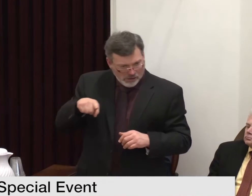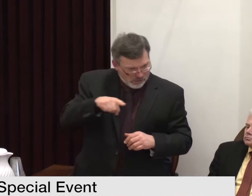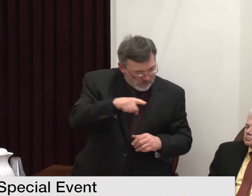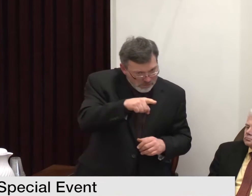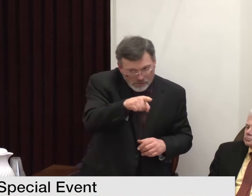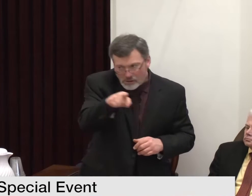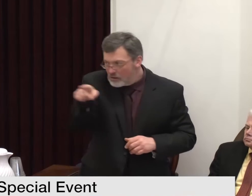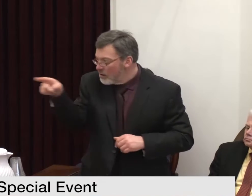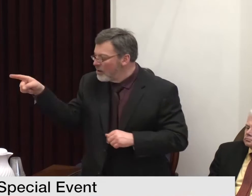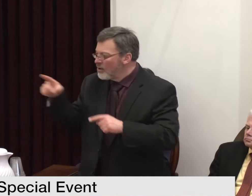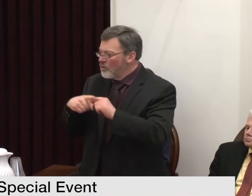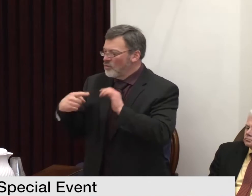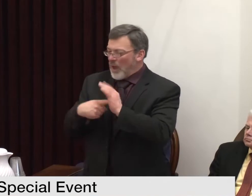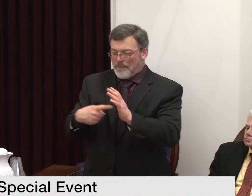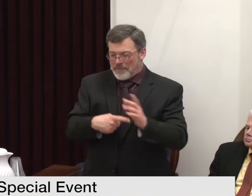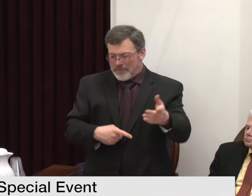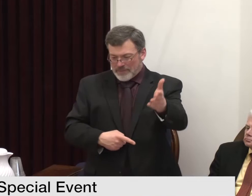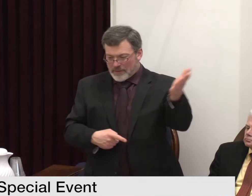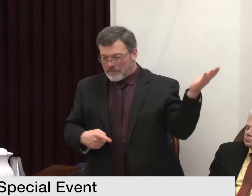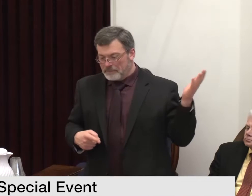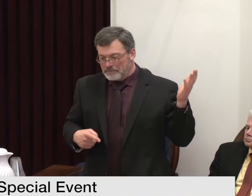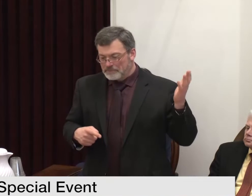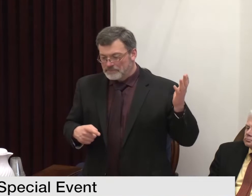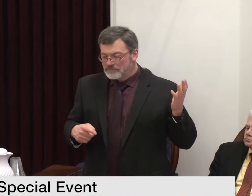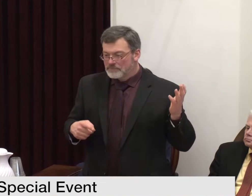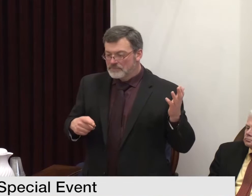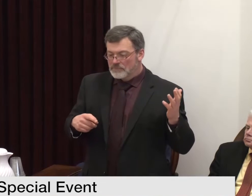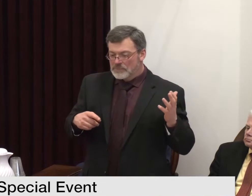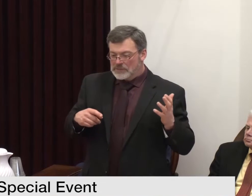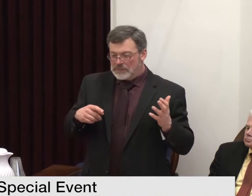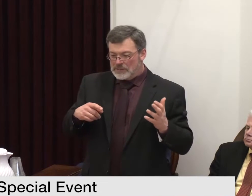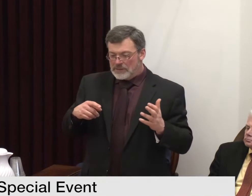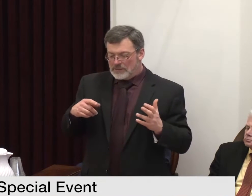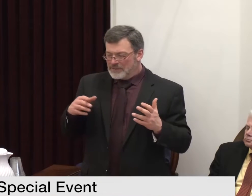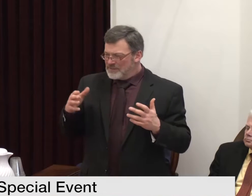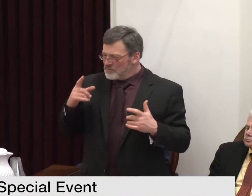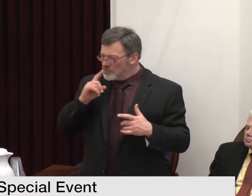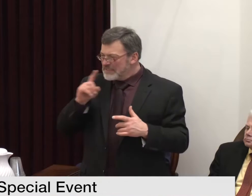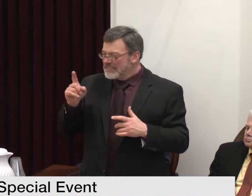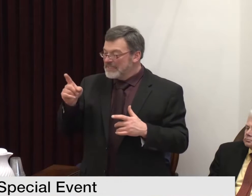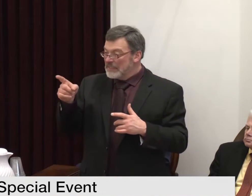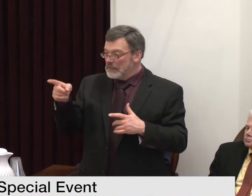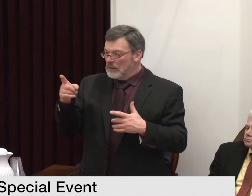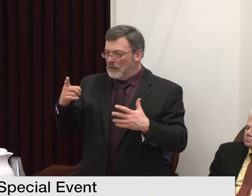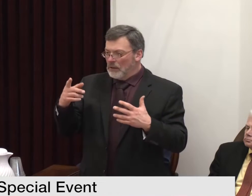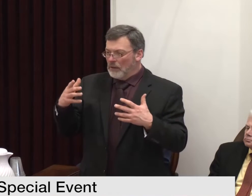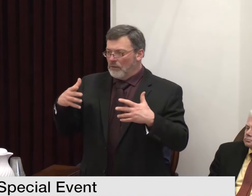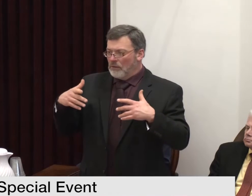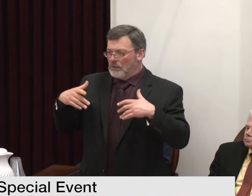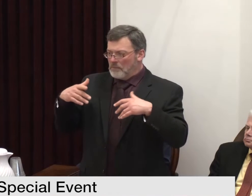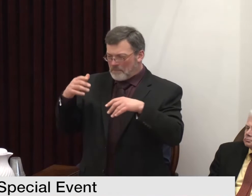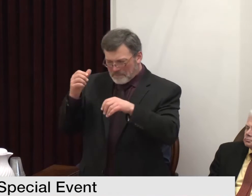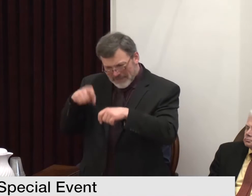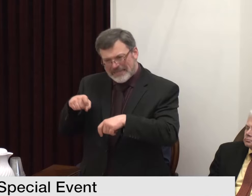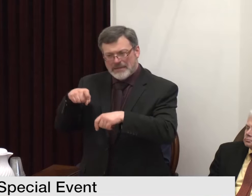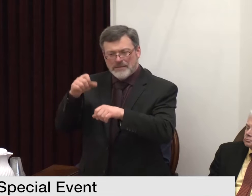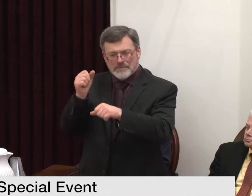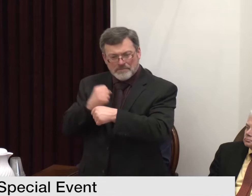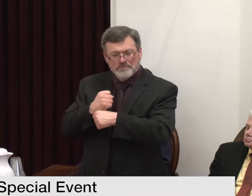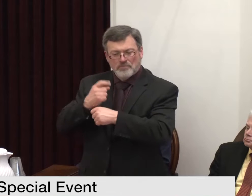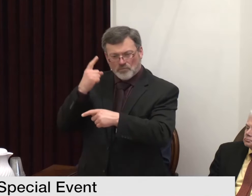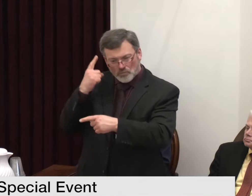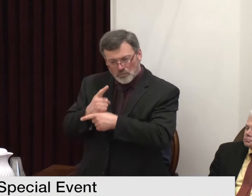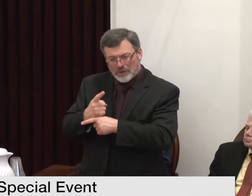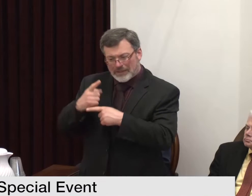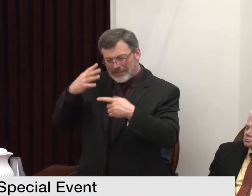to withstand the pressure, make the right choices, and have the courage to act so they too can afford a